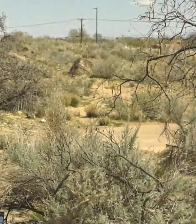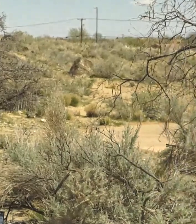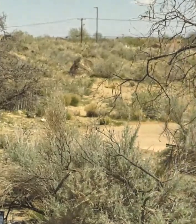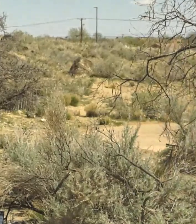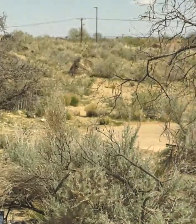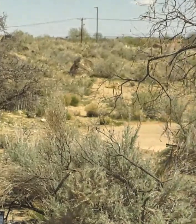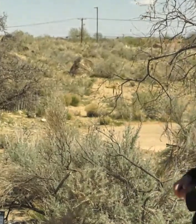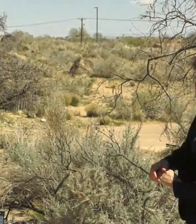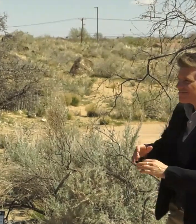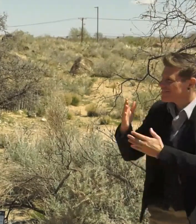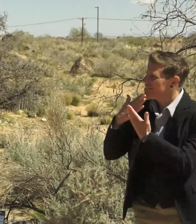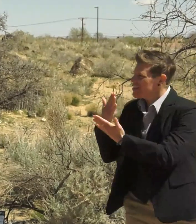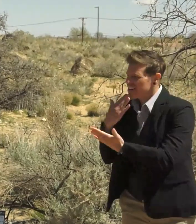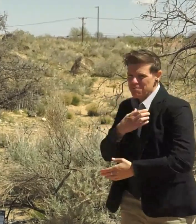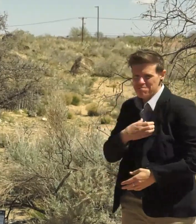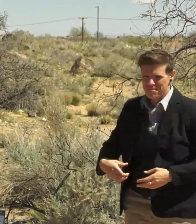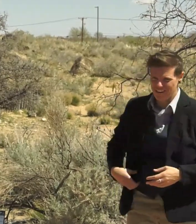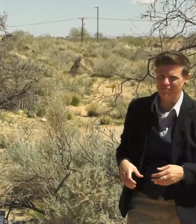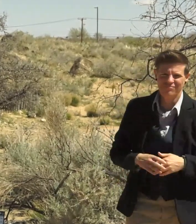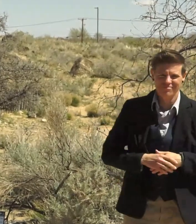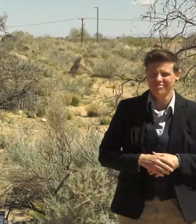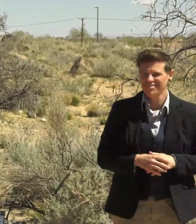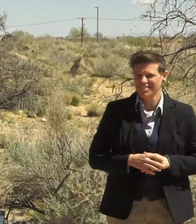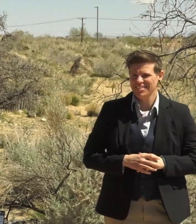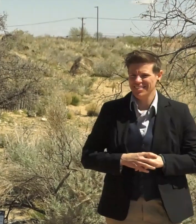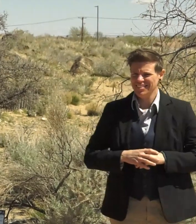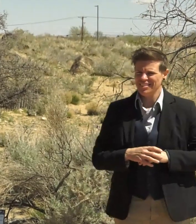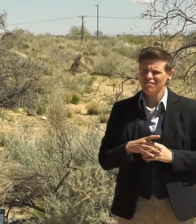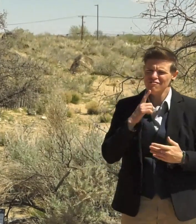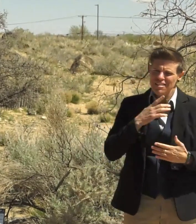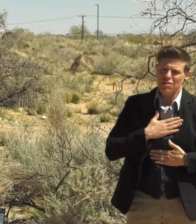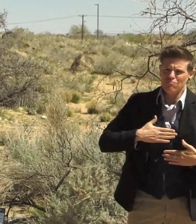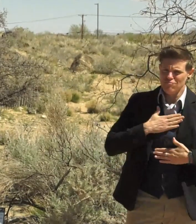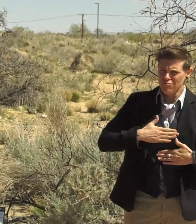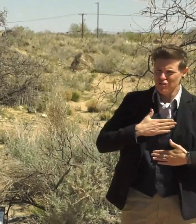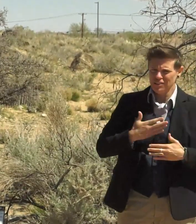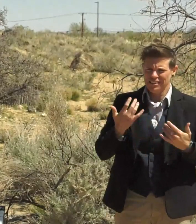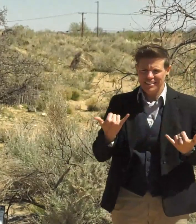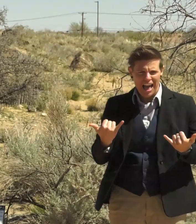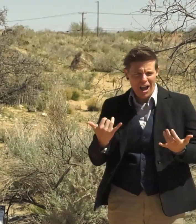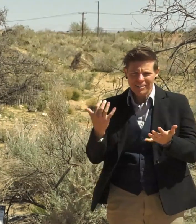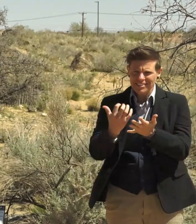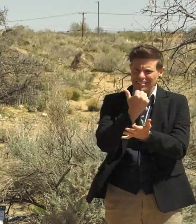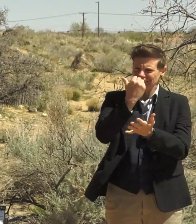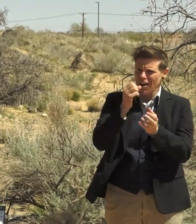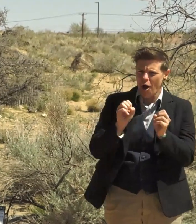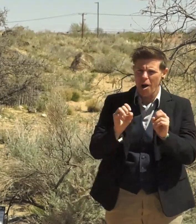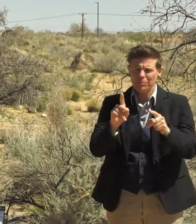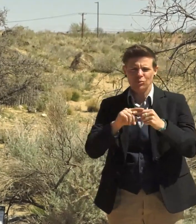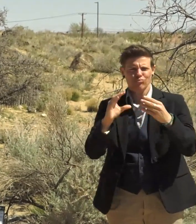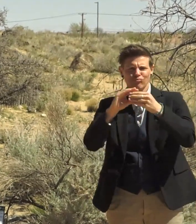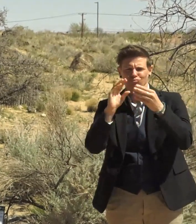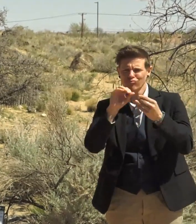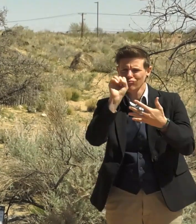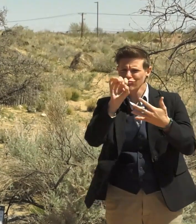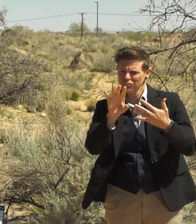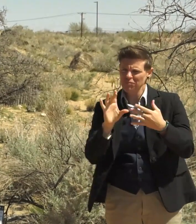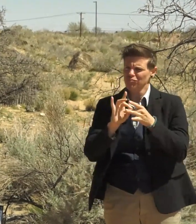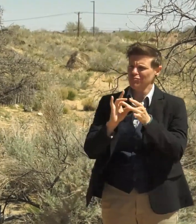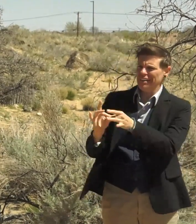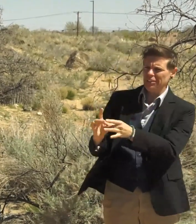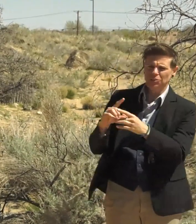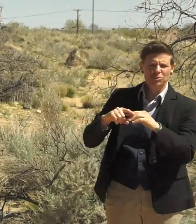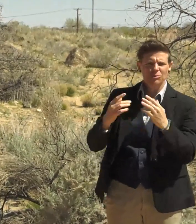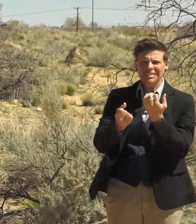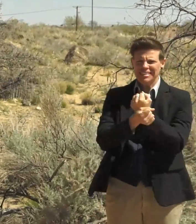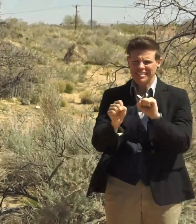Great. Thank you, Mayor Keller. I really appreciate the opportunity to be here to talk to you all today about staying safe in the major public